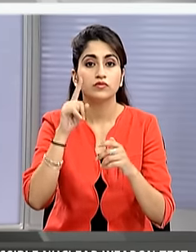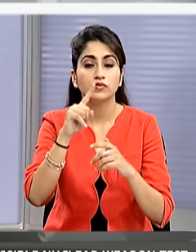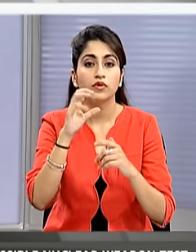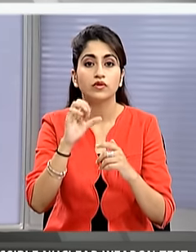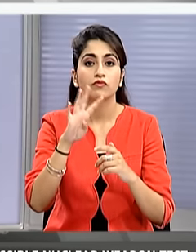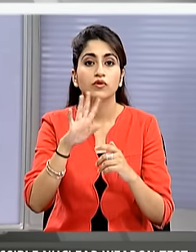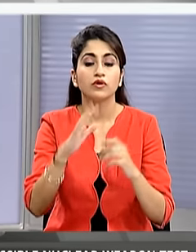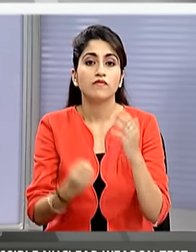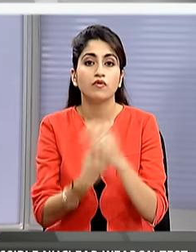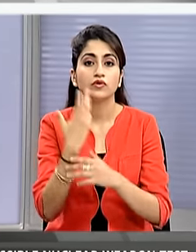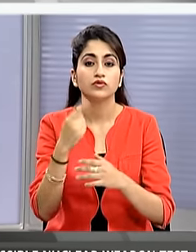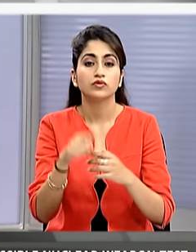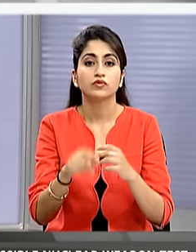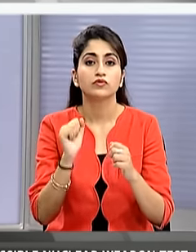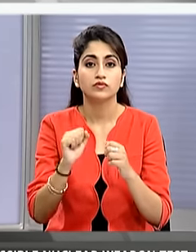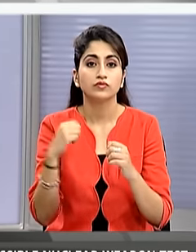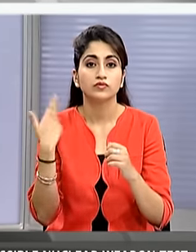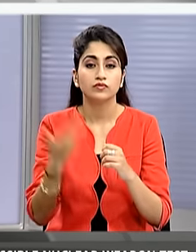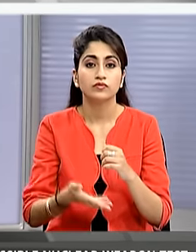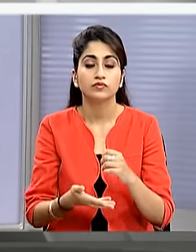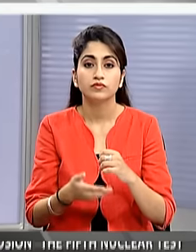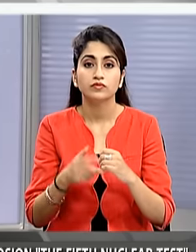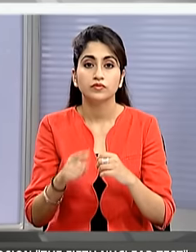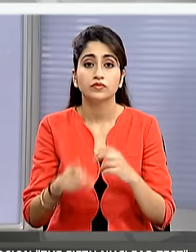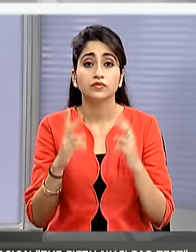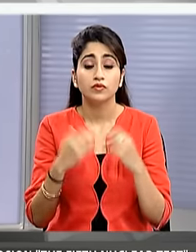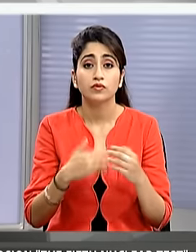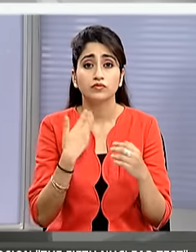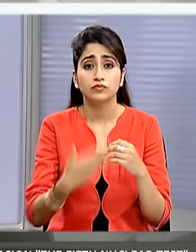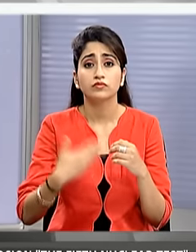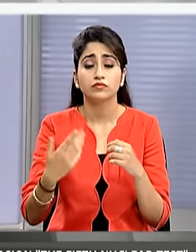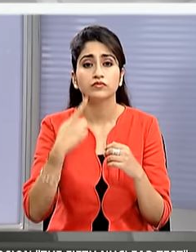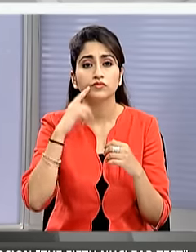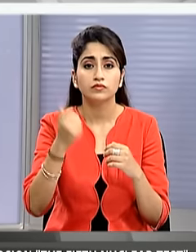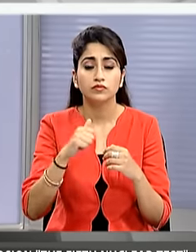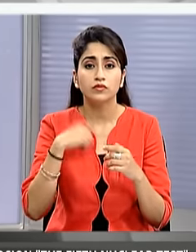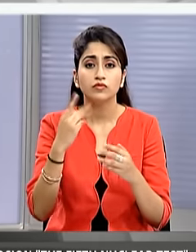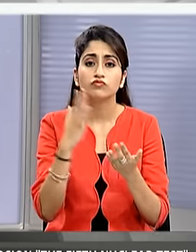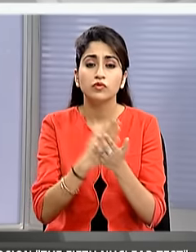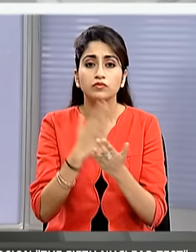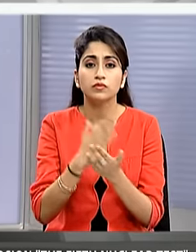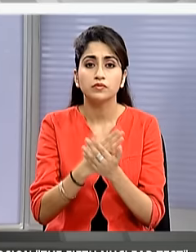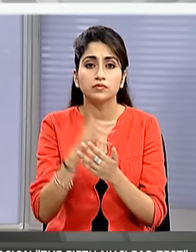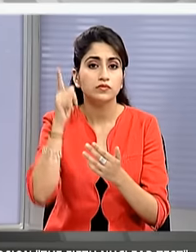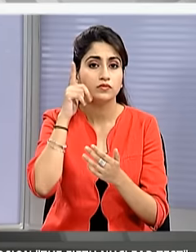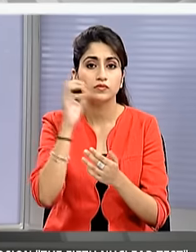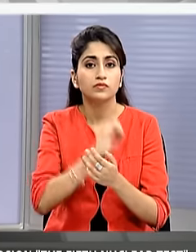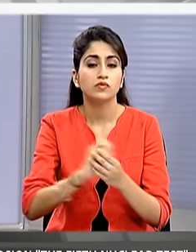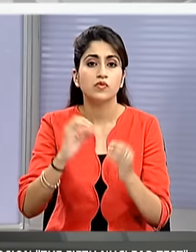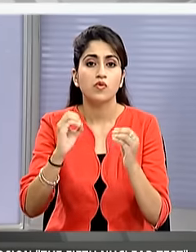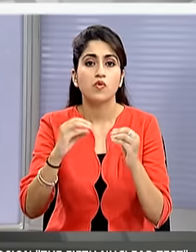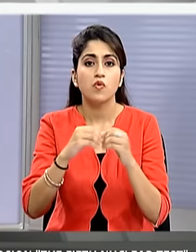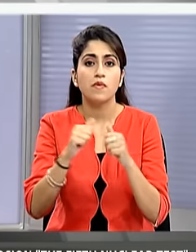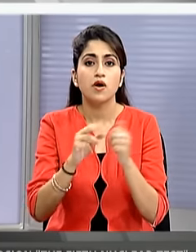anniversary of its 1948 foundation as a republic. Its continued testing despite sanctions presents a severe challenge